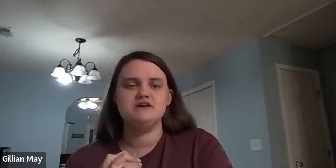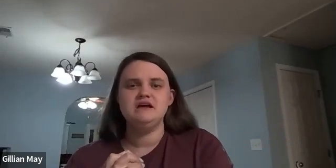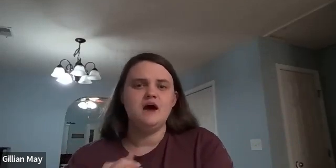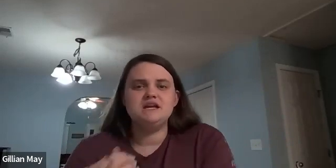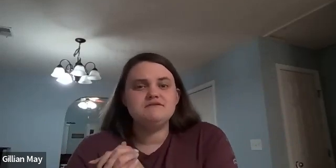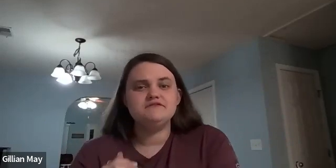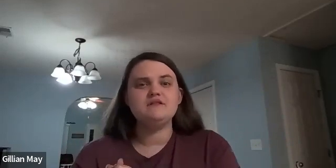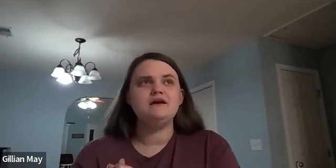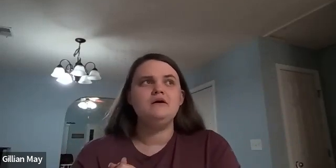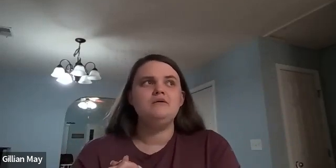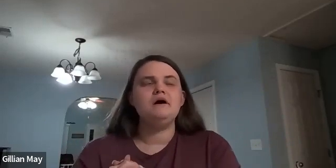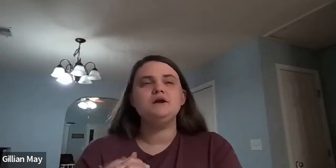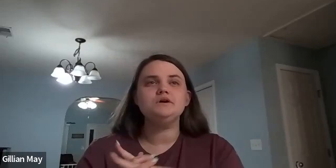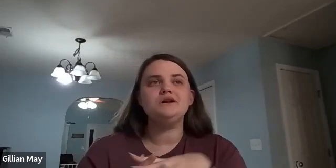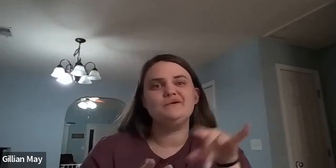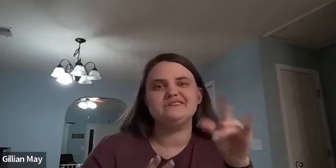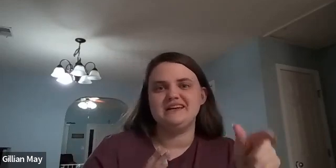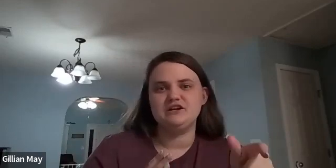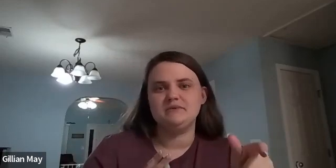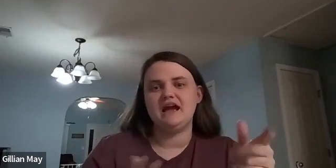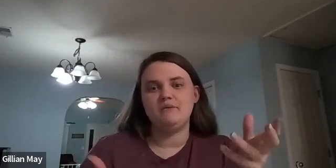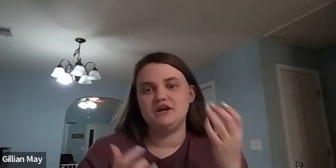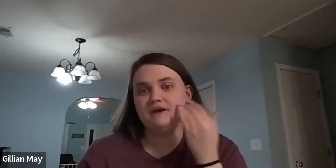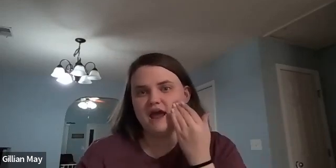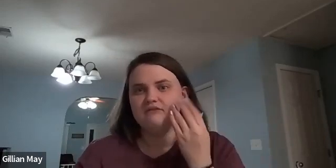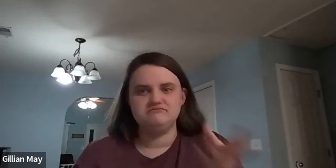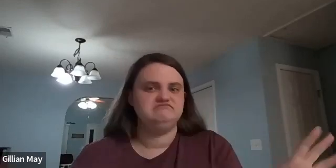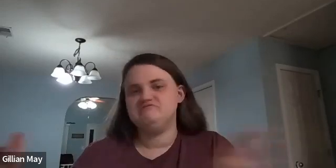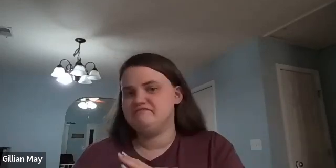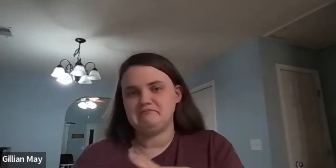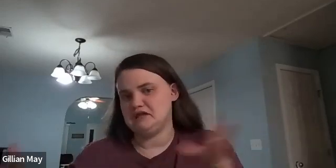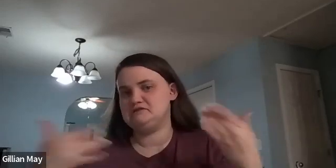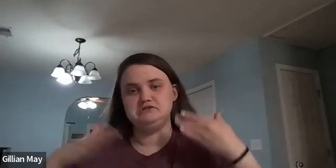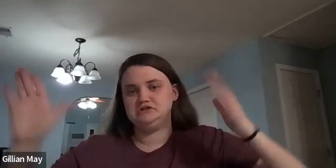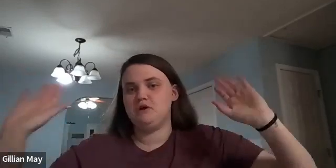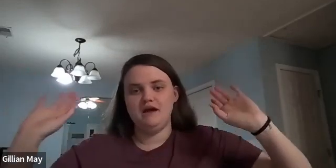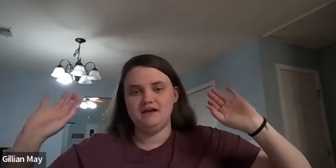I mean, even if you're like, well, I know we're going to learn this later, but like, I want to know it now. Now just go ahead.